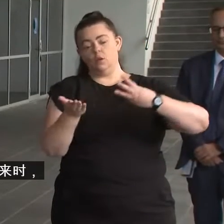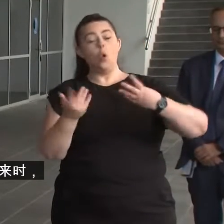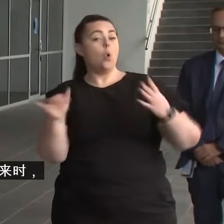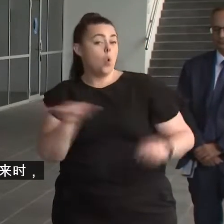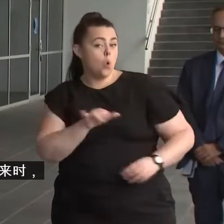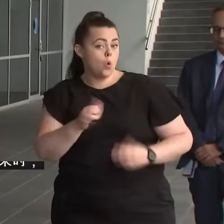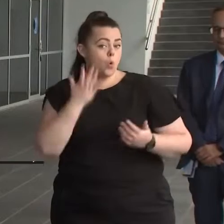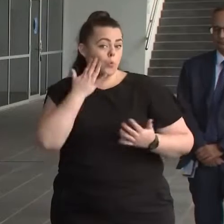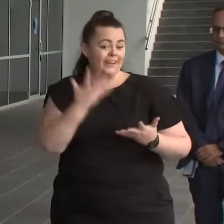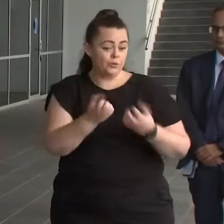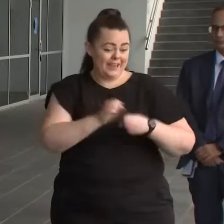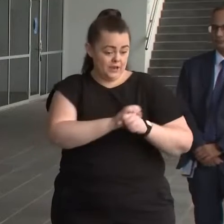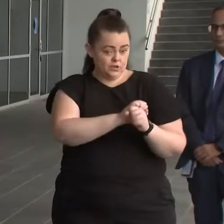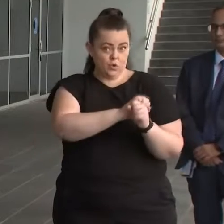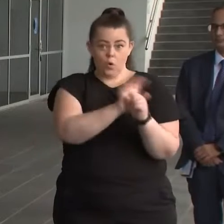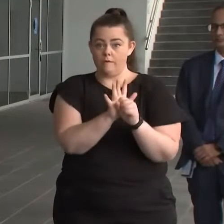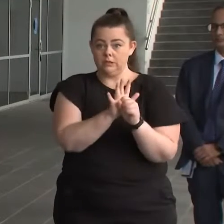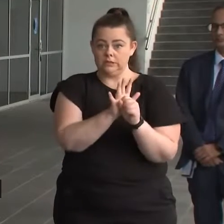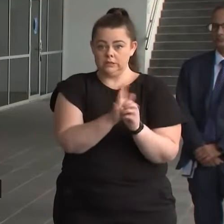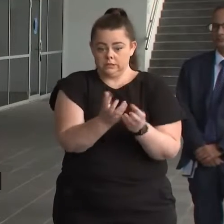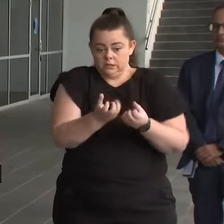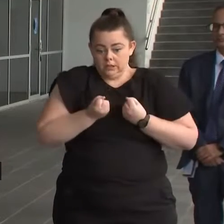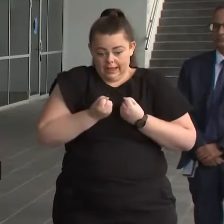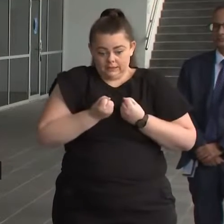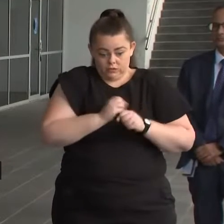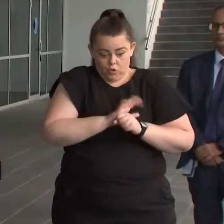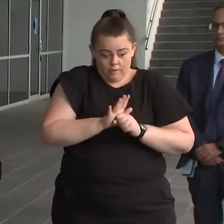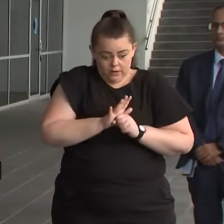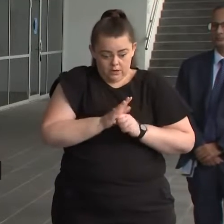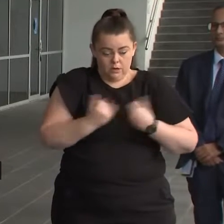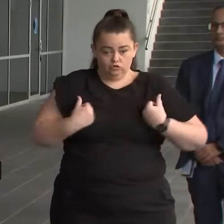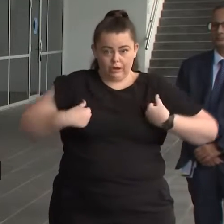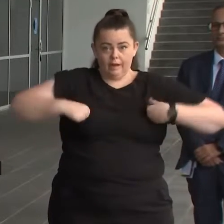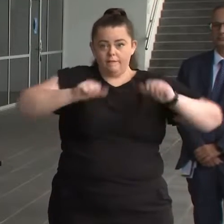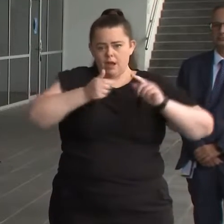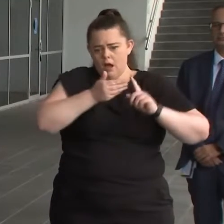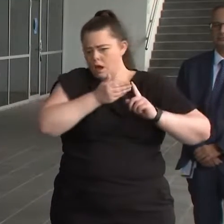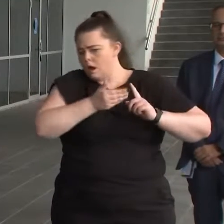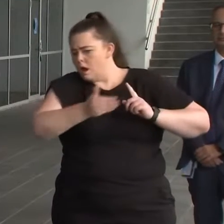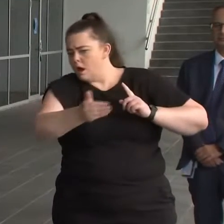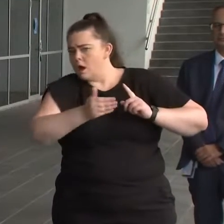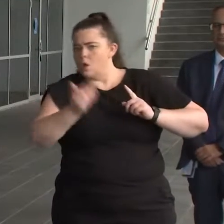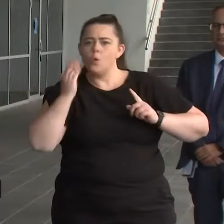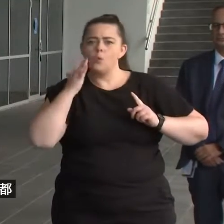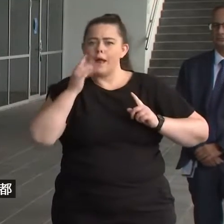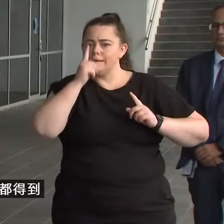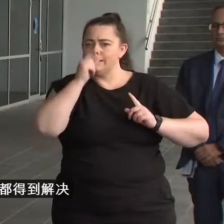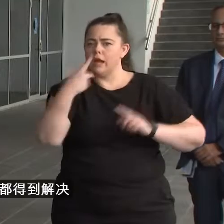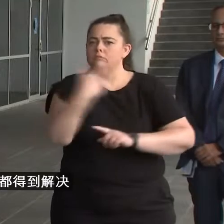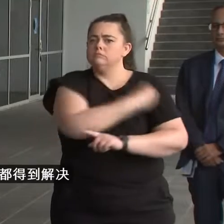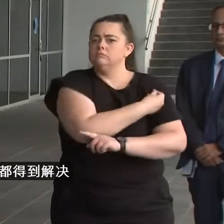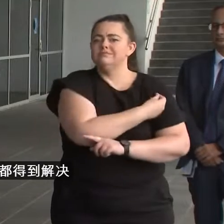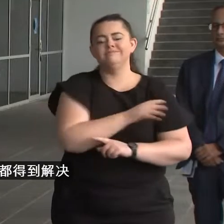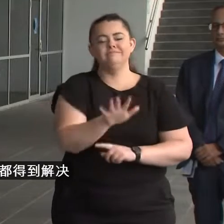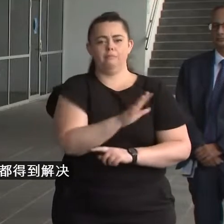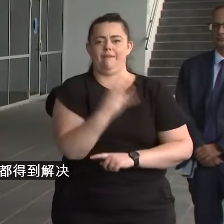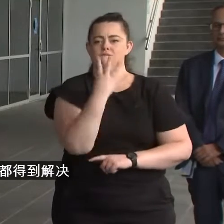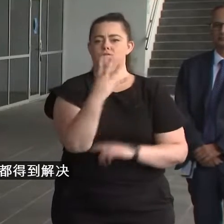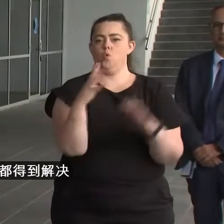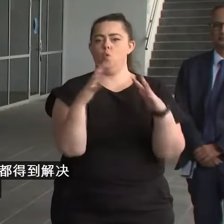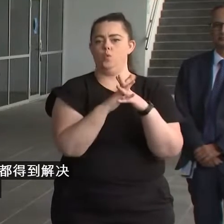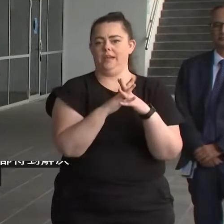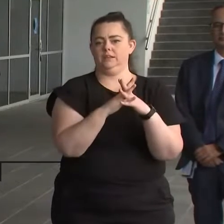booster. What we're pragmatically saying, just to give people a bit of guidance, is usually all symptoms have resolved after that 4-week period.